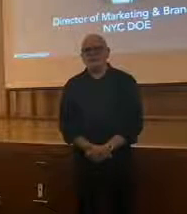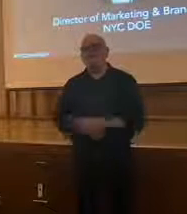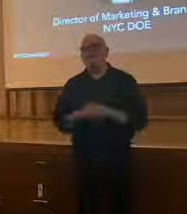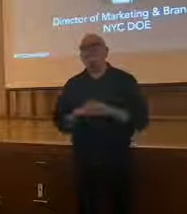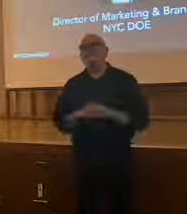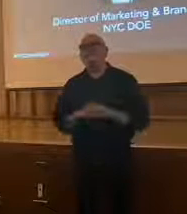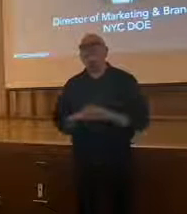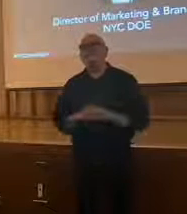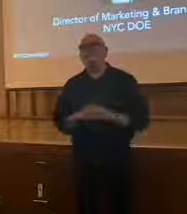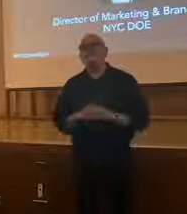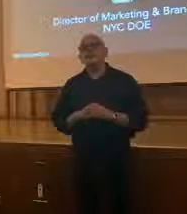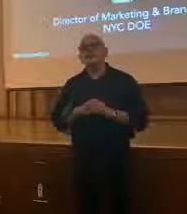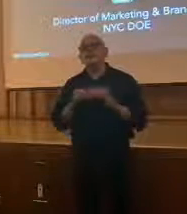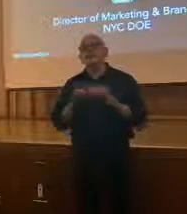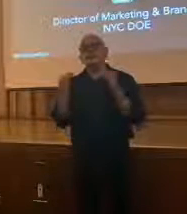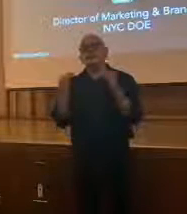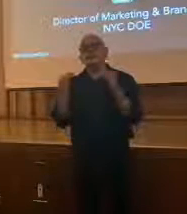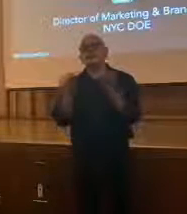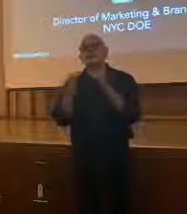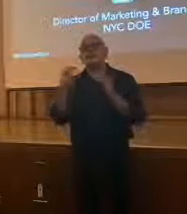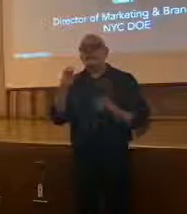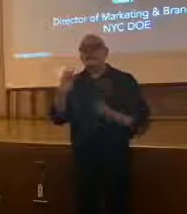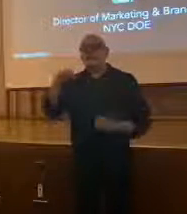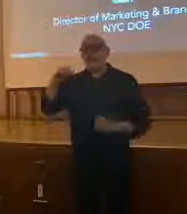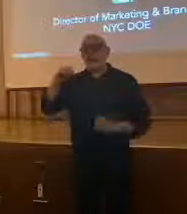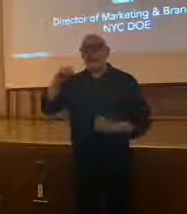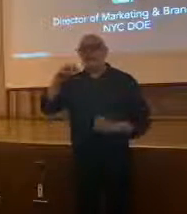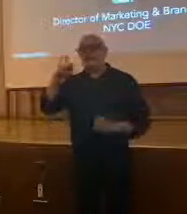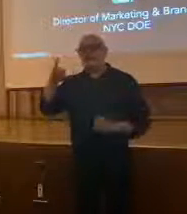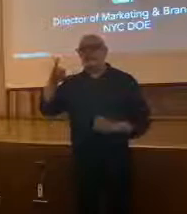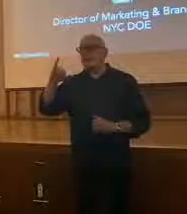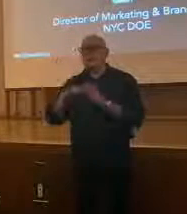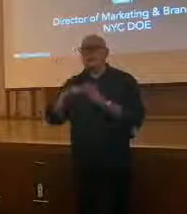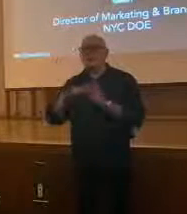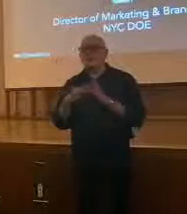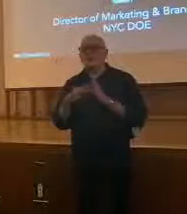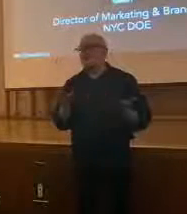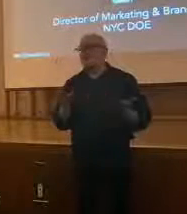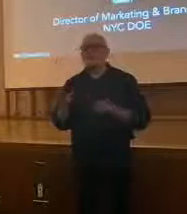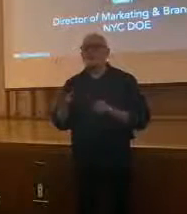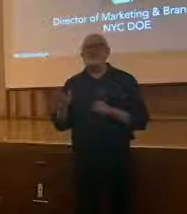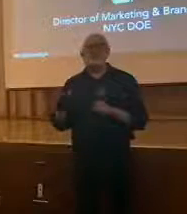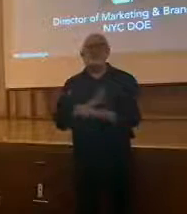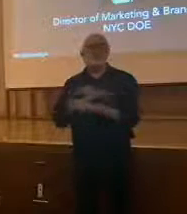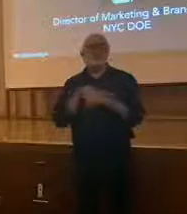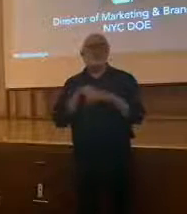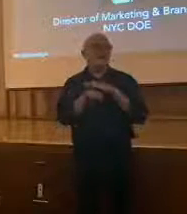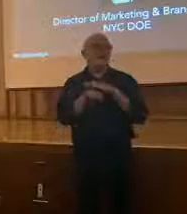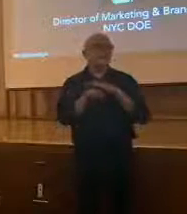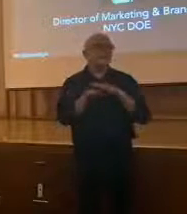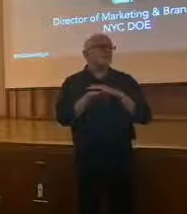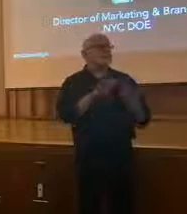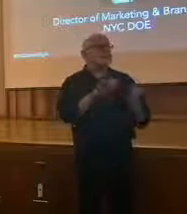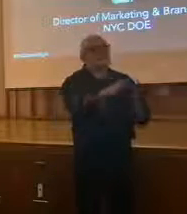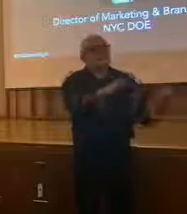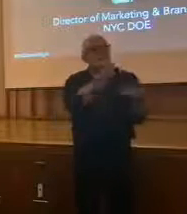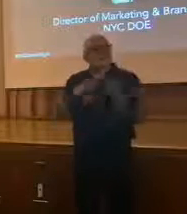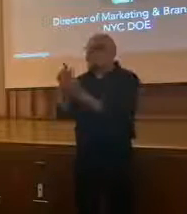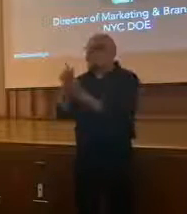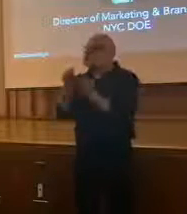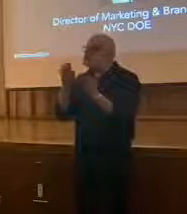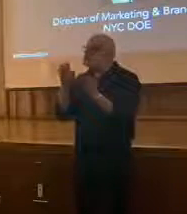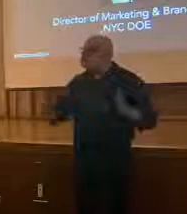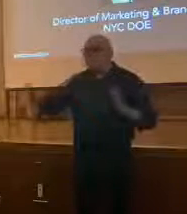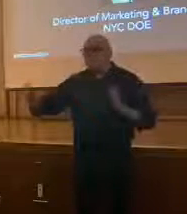some people at the DOE here who are really leading the charge for us, and they're the great folks who have put this together for us today. But let's face